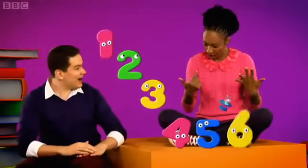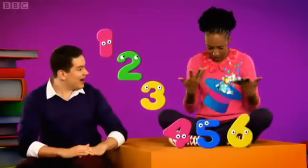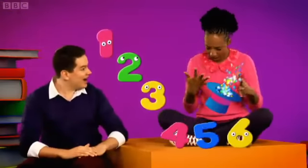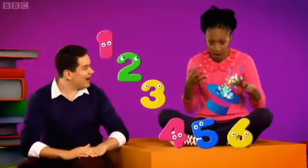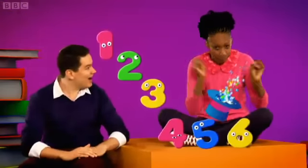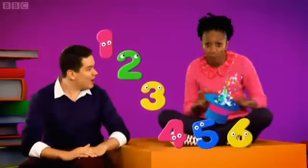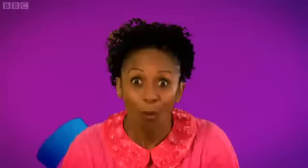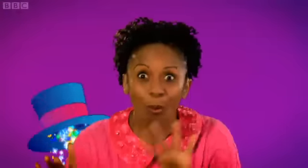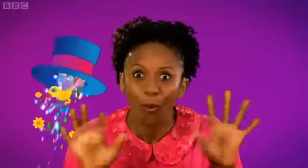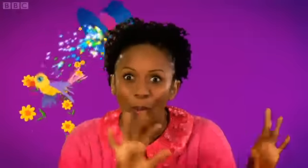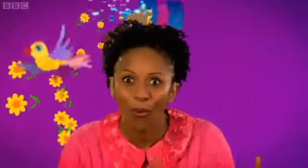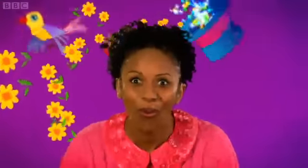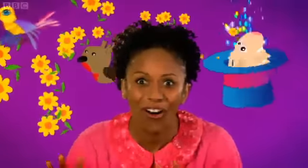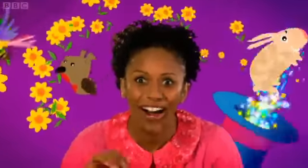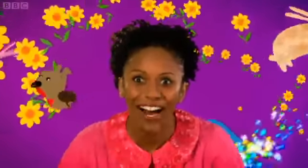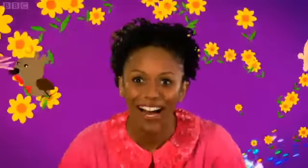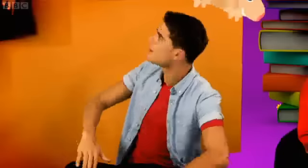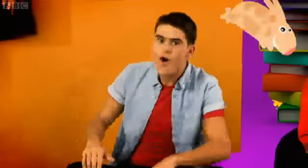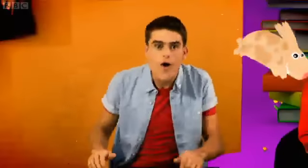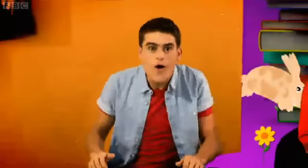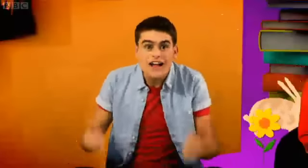4, 5, 6. I've got some tricks.